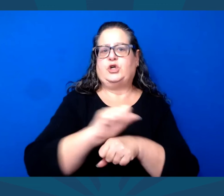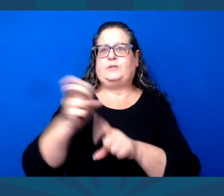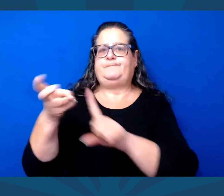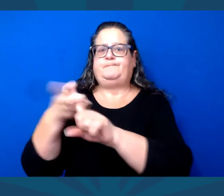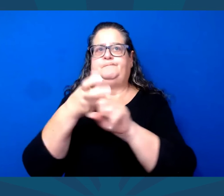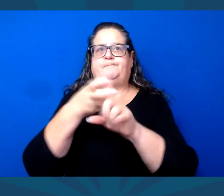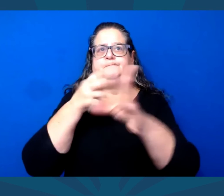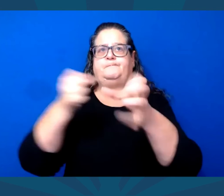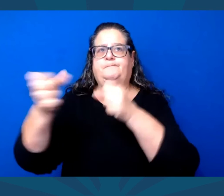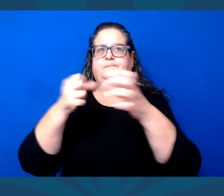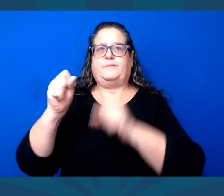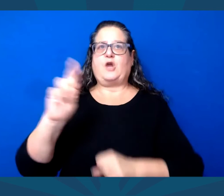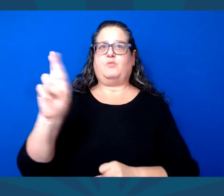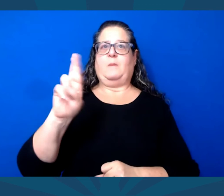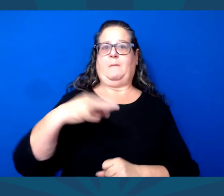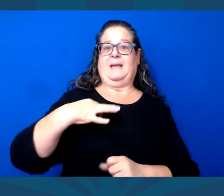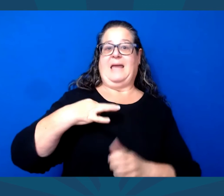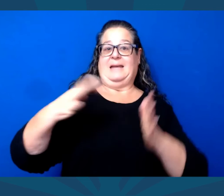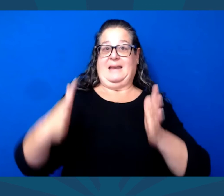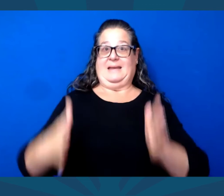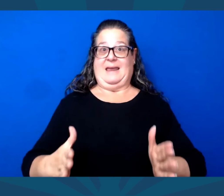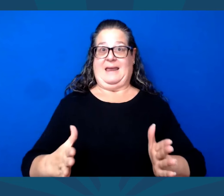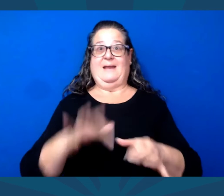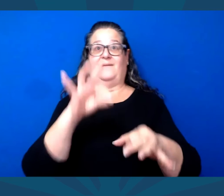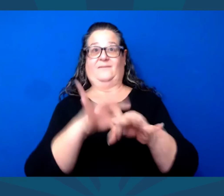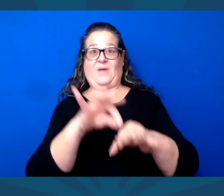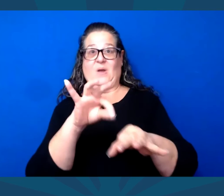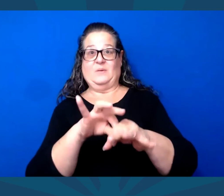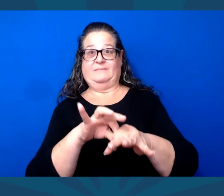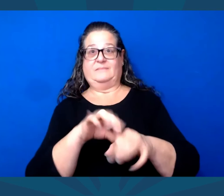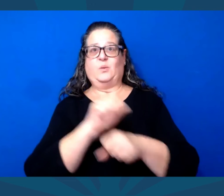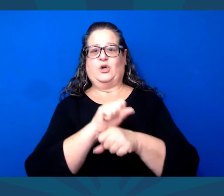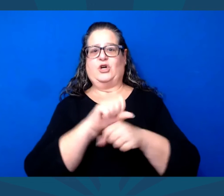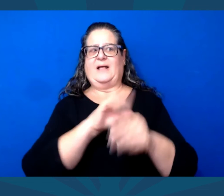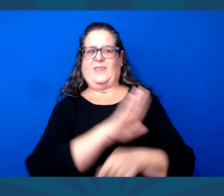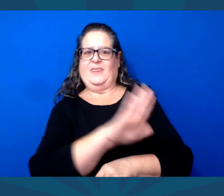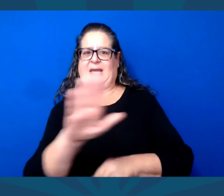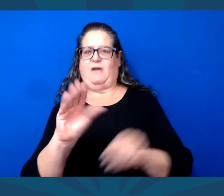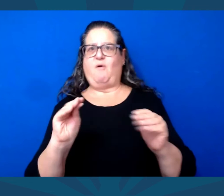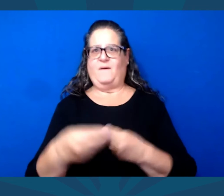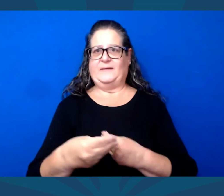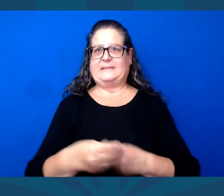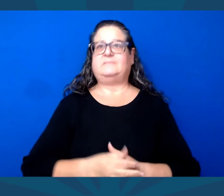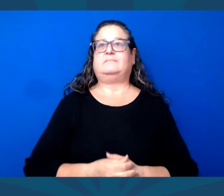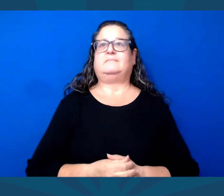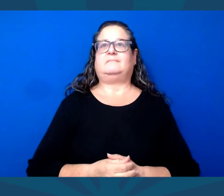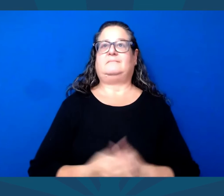After working for 20 years to get Republican candidates elected and working in their official